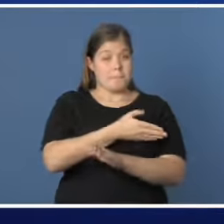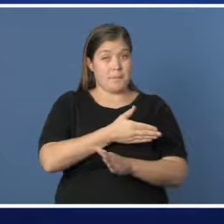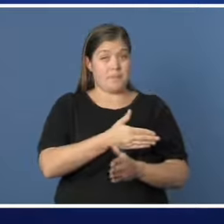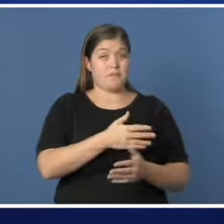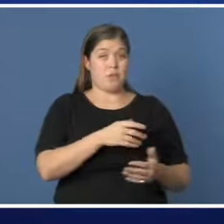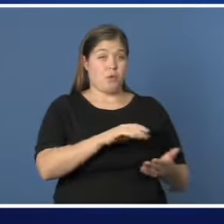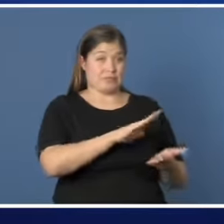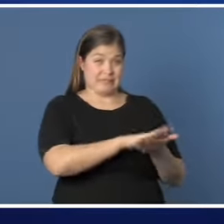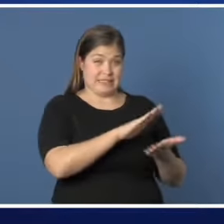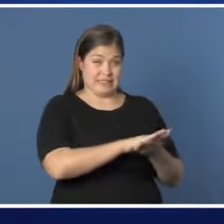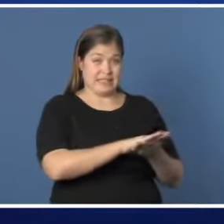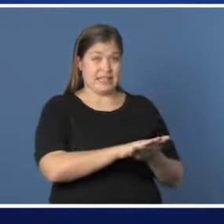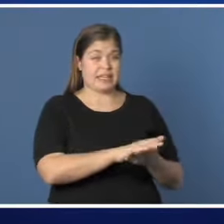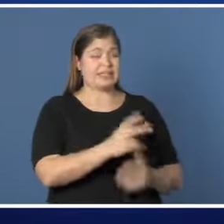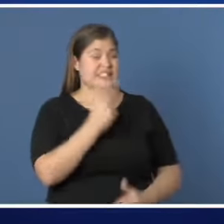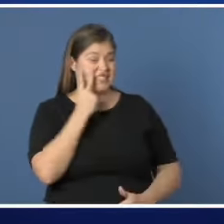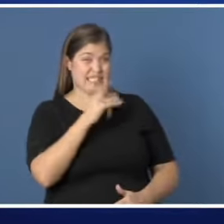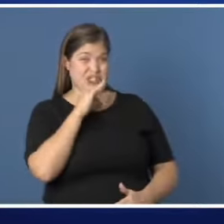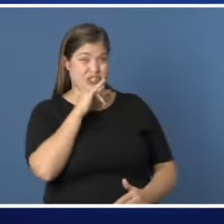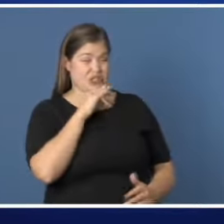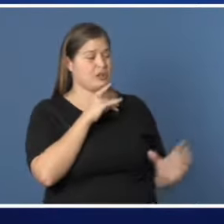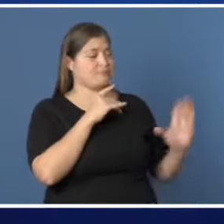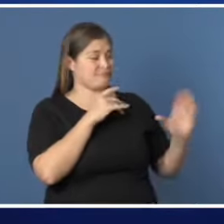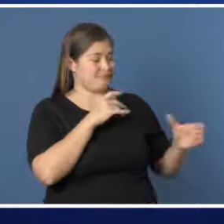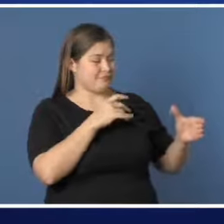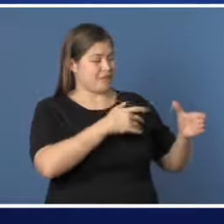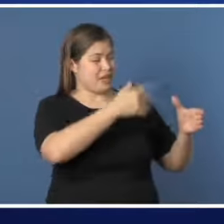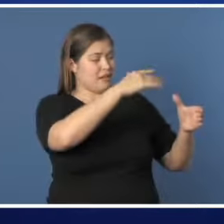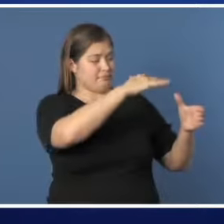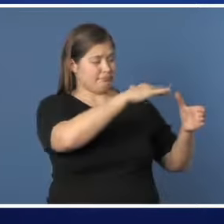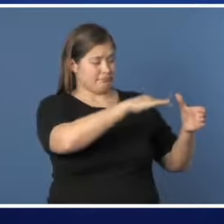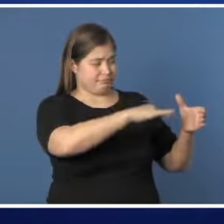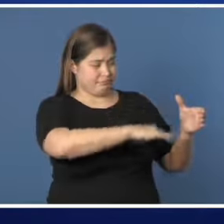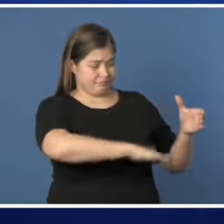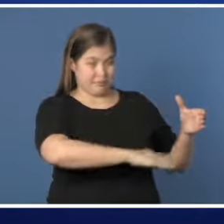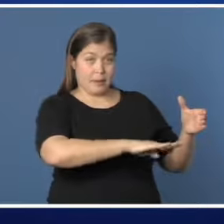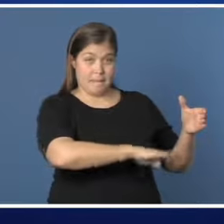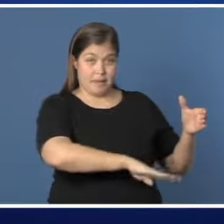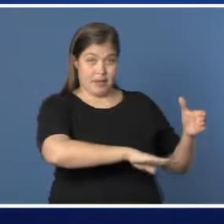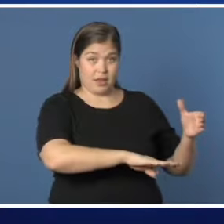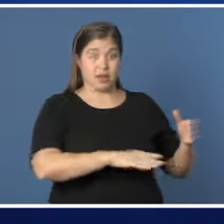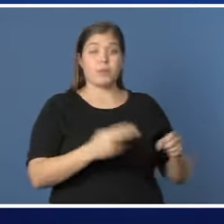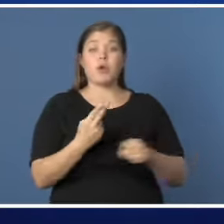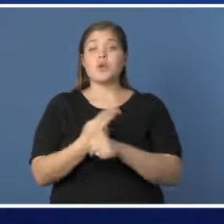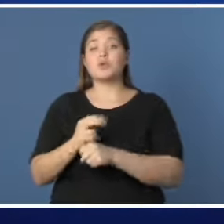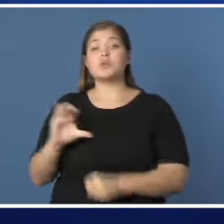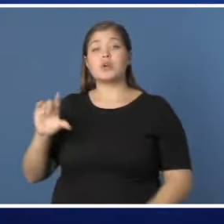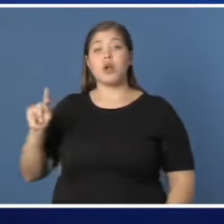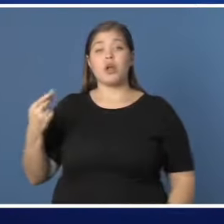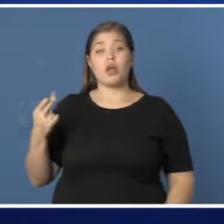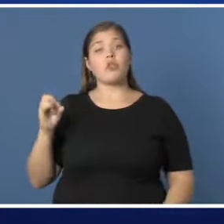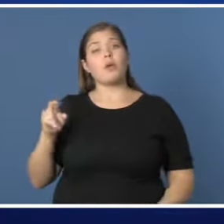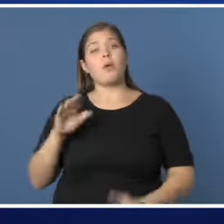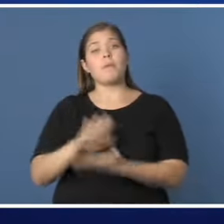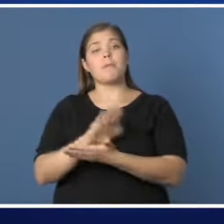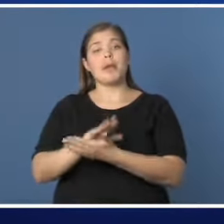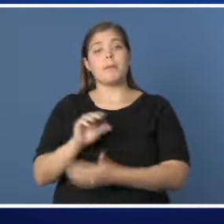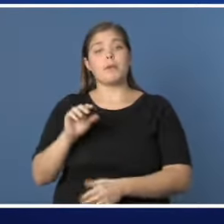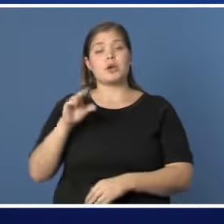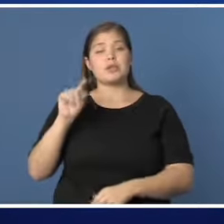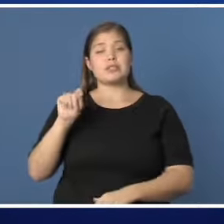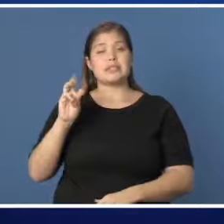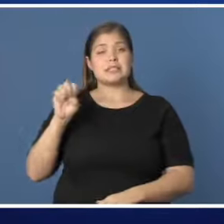Before treating, let any suspected particles settle to the bottom or strain through layers of paper